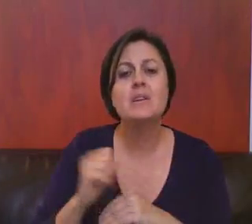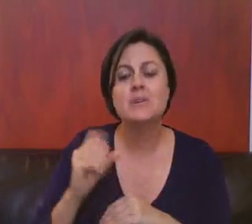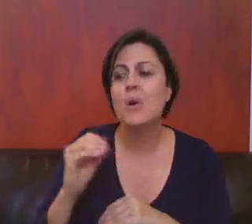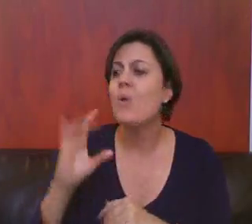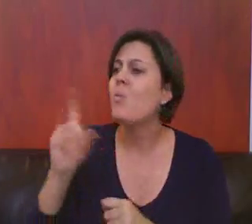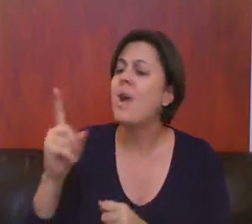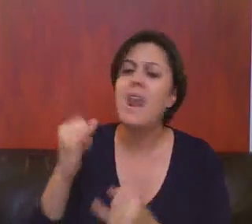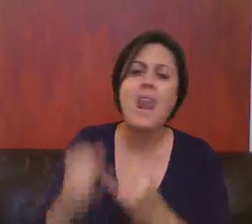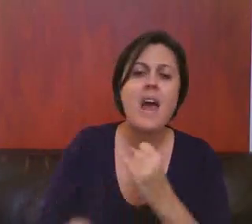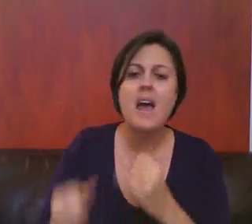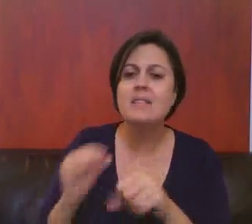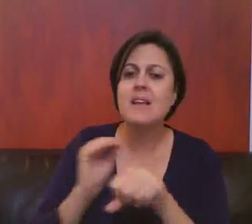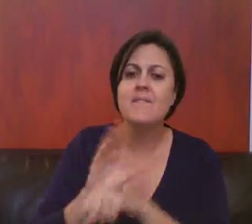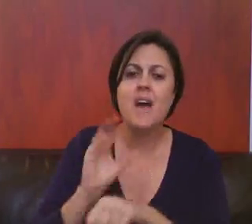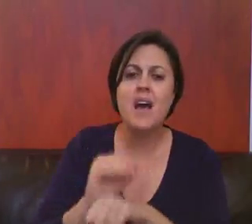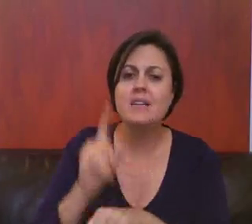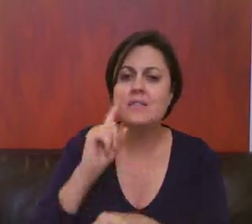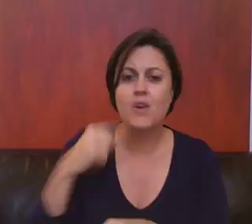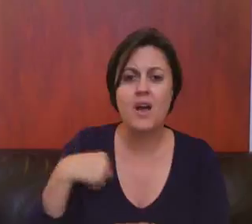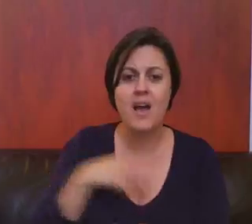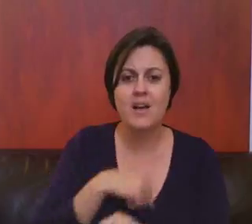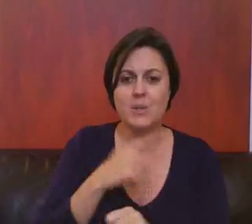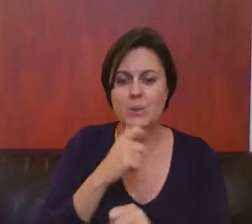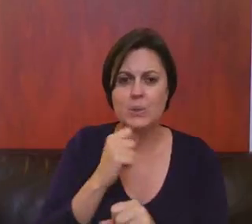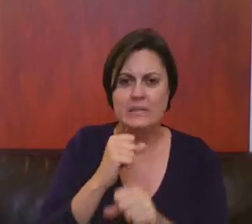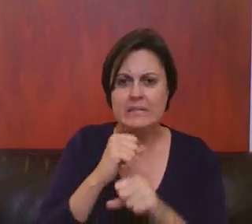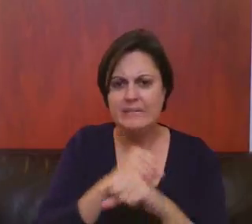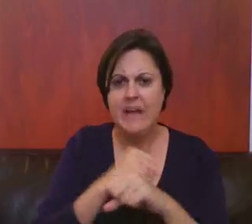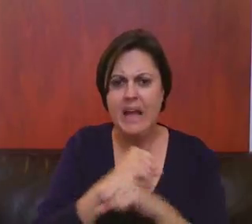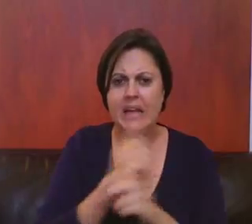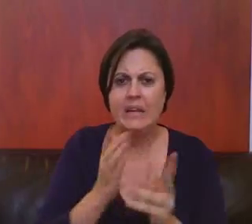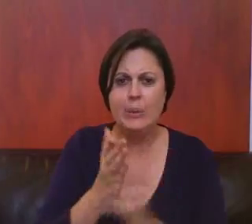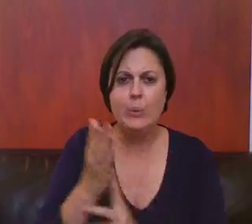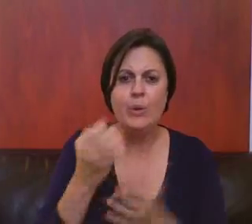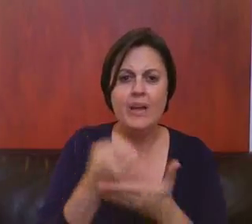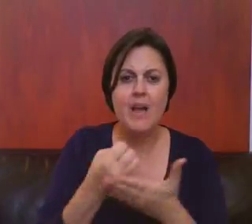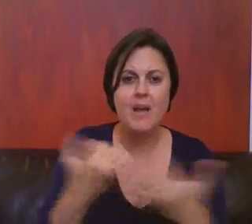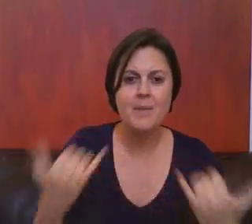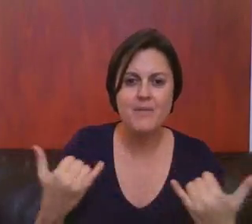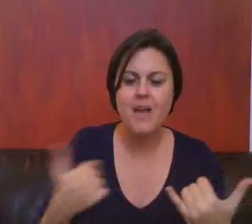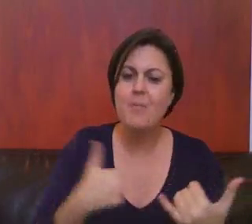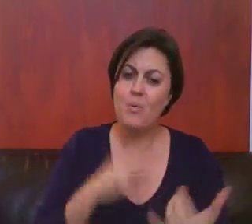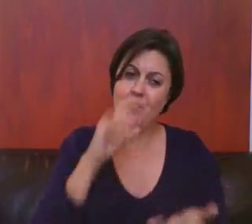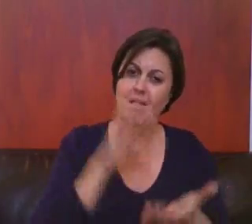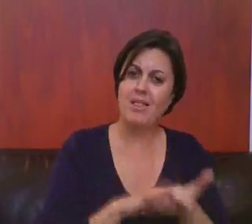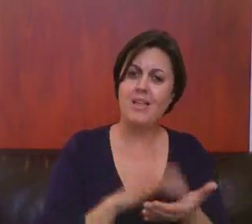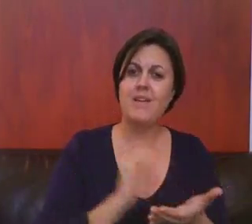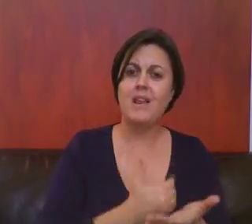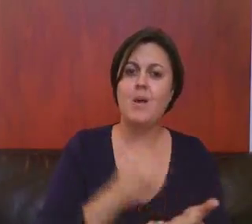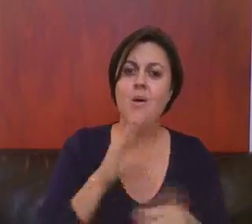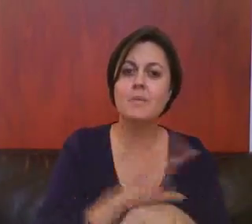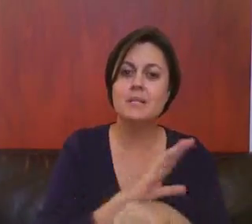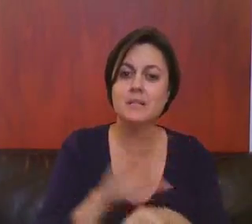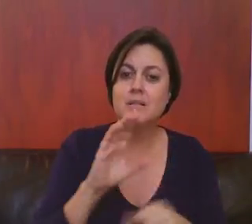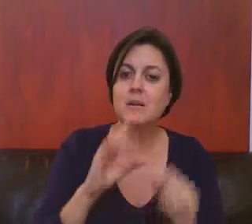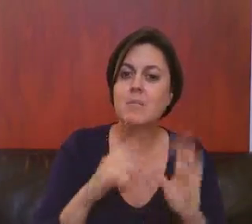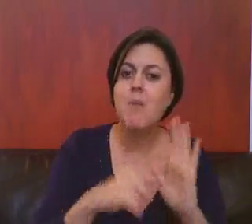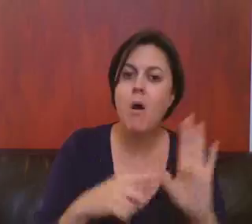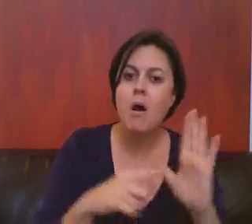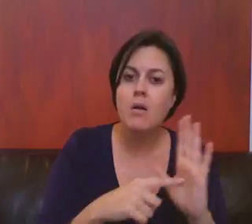us who are fighting our way through this economy and believe in what our business model is, what would it be?